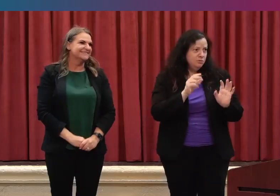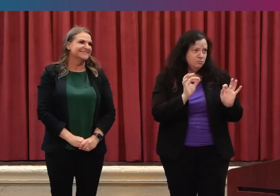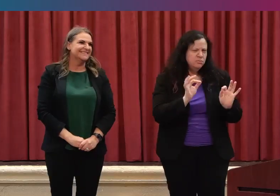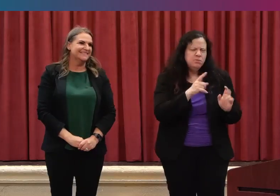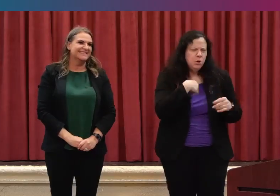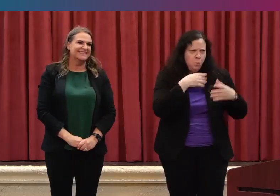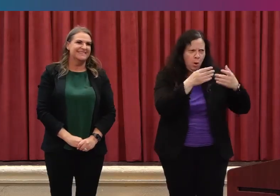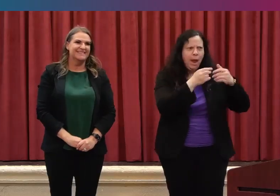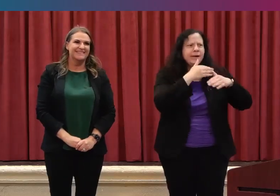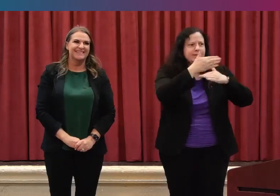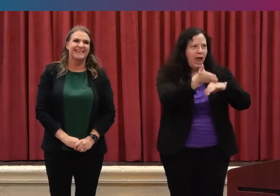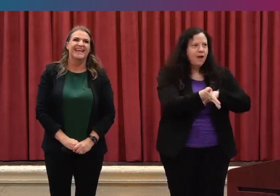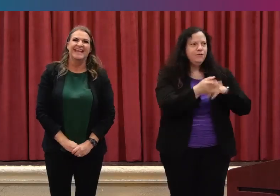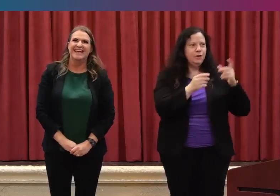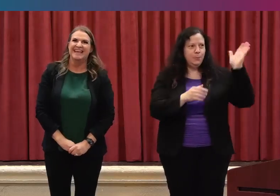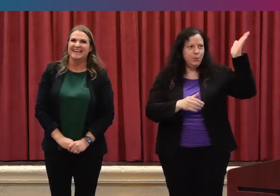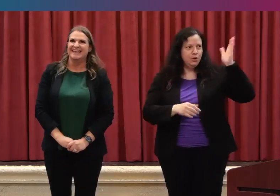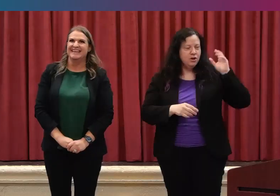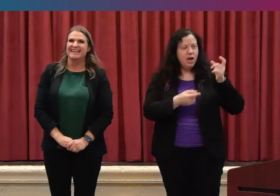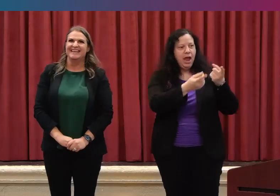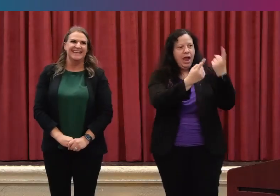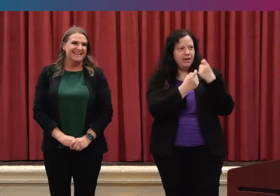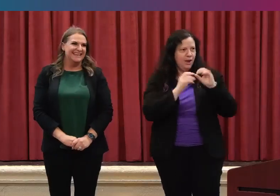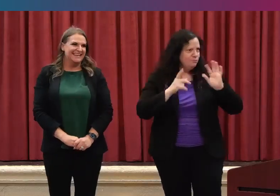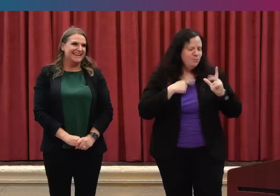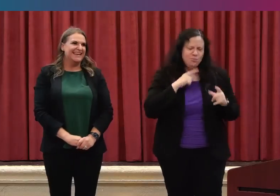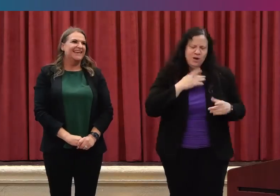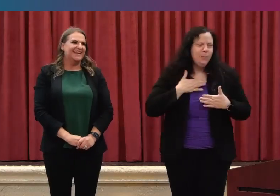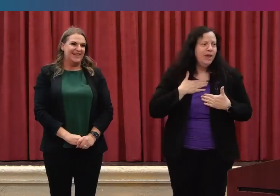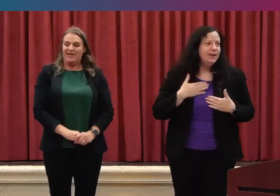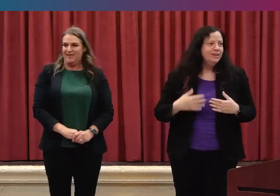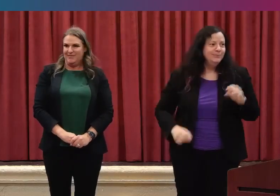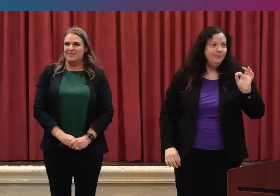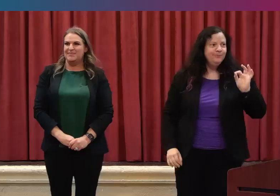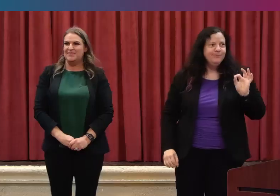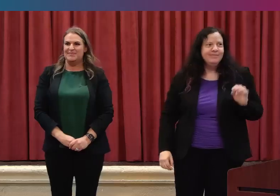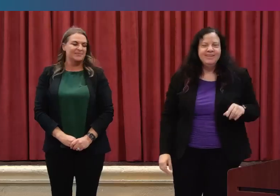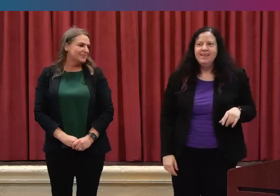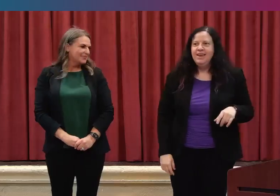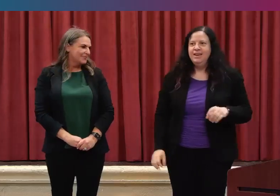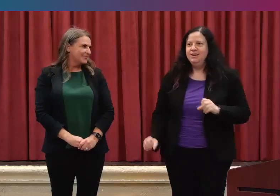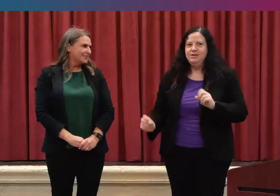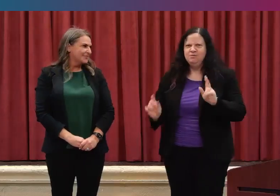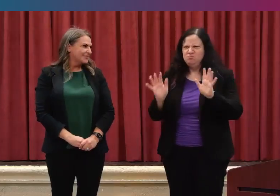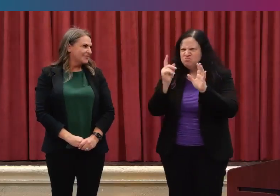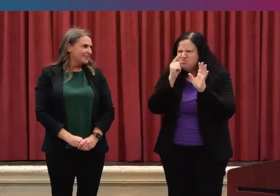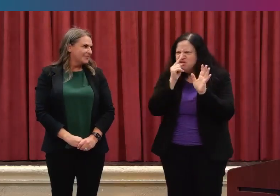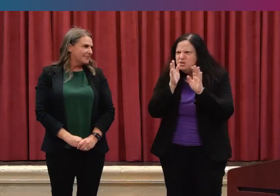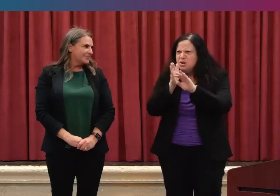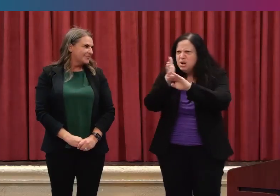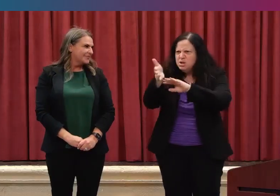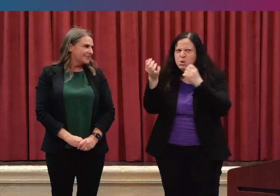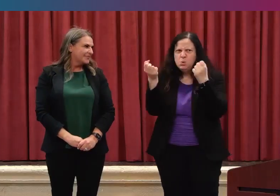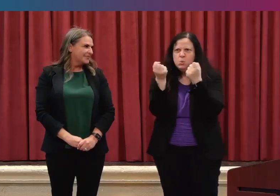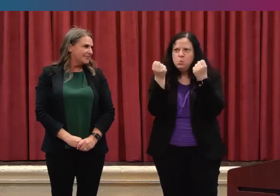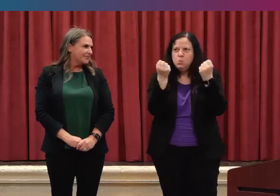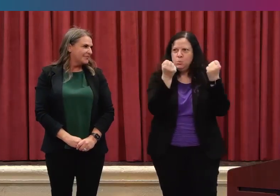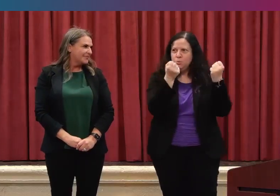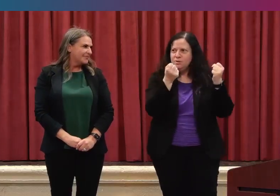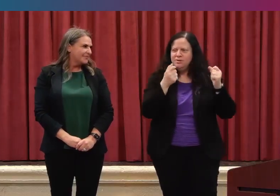We have more slides. We want to get to the next slide. Hold on just a minute to your question, just till after the presentation if you don't mind. Okay. After, hold